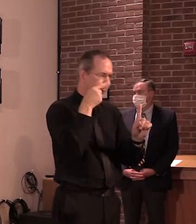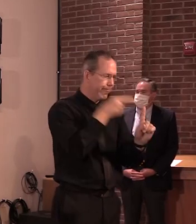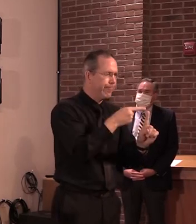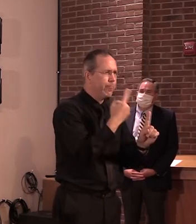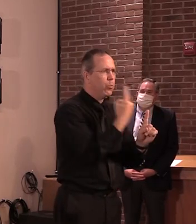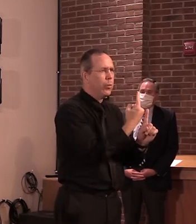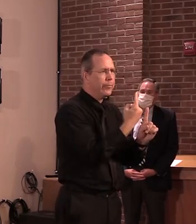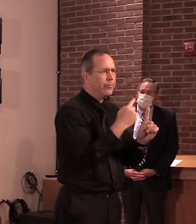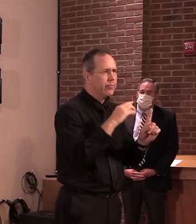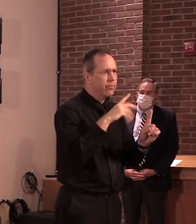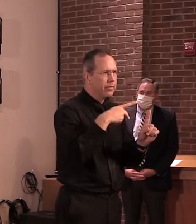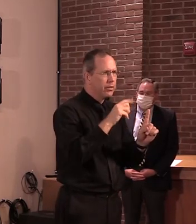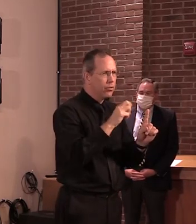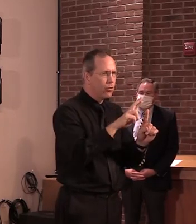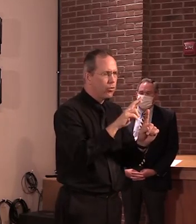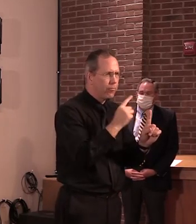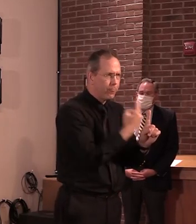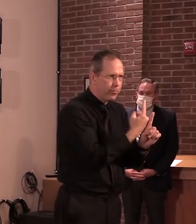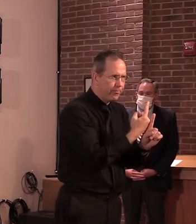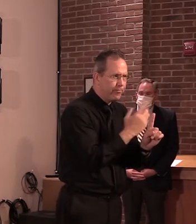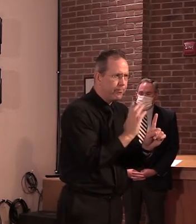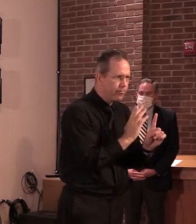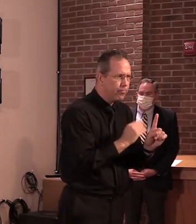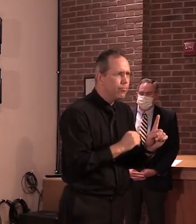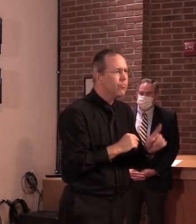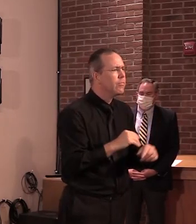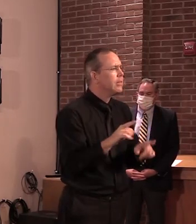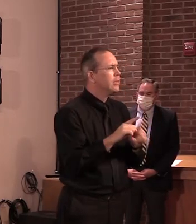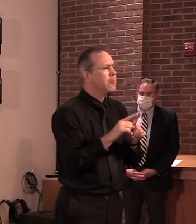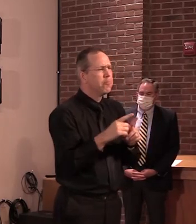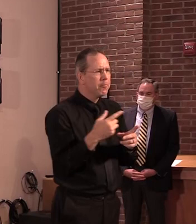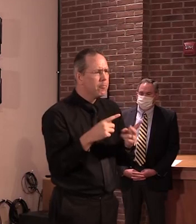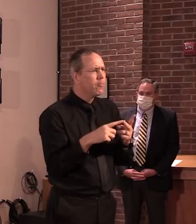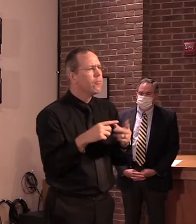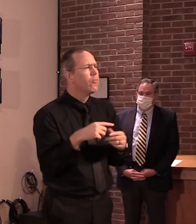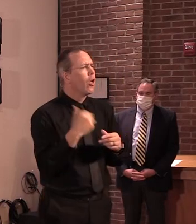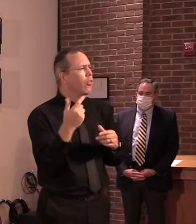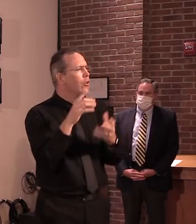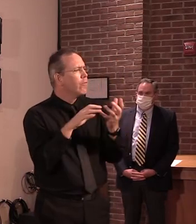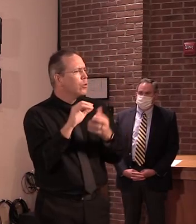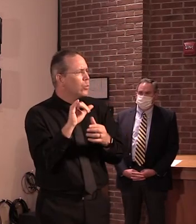confusion revealed by the recent experiences in Manchester